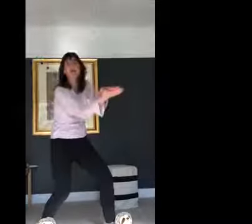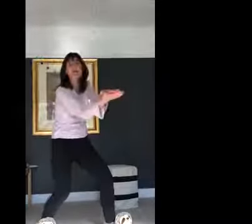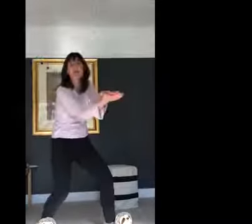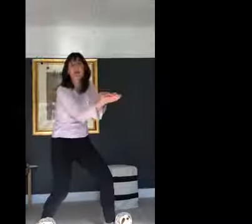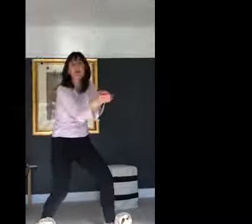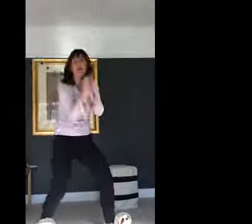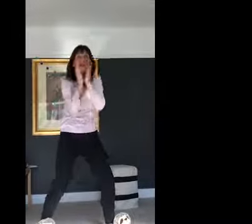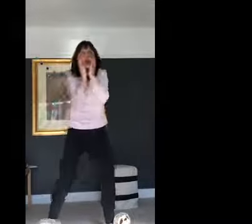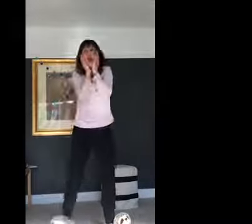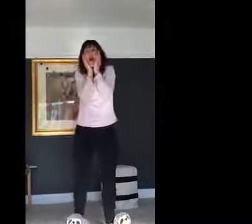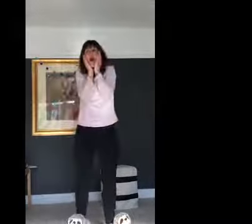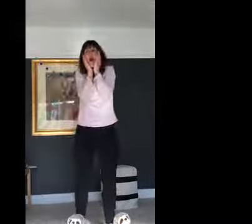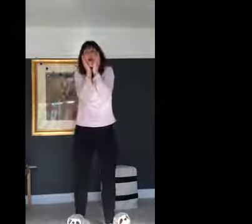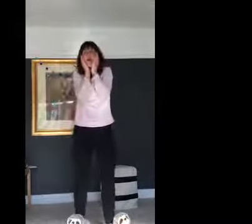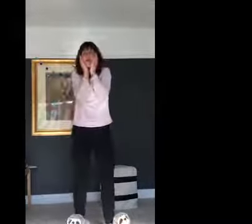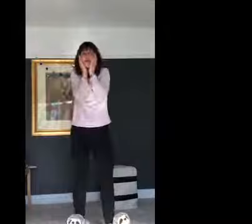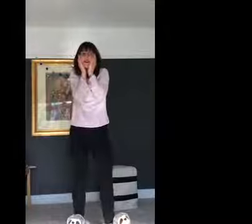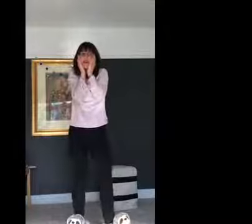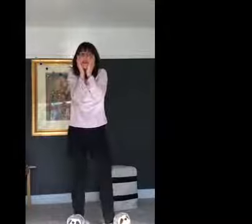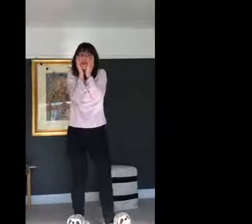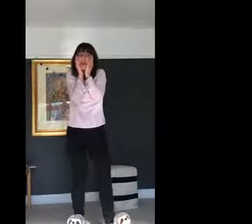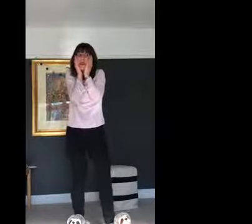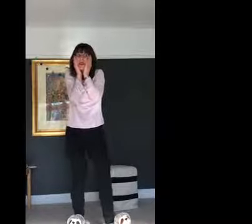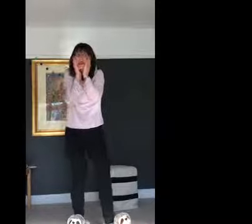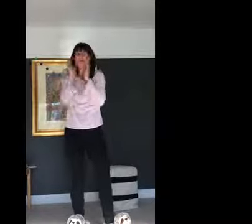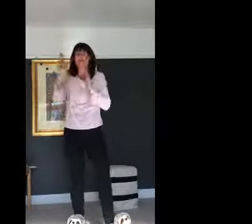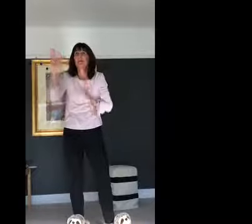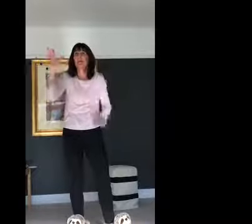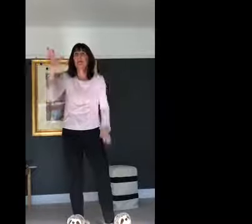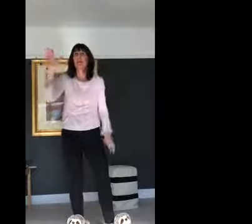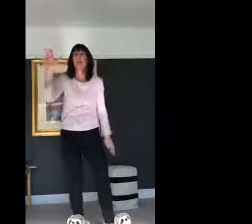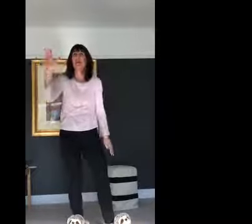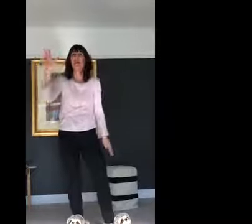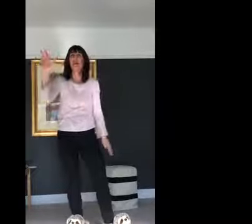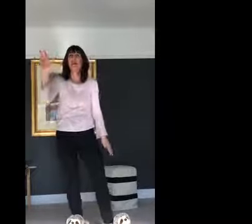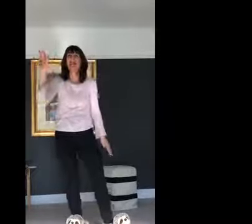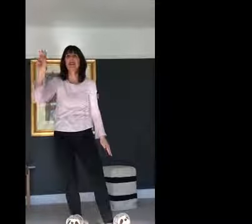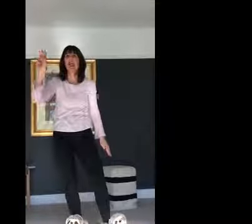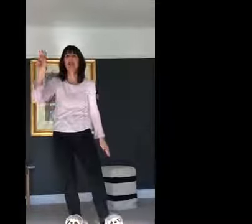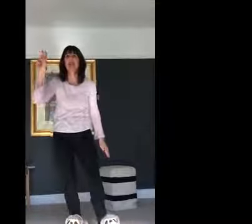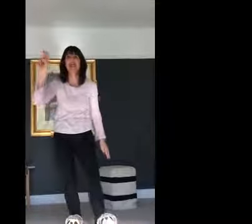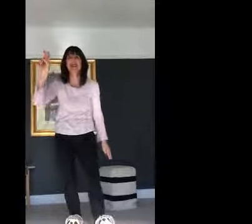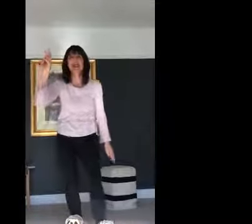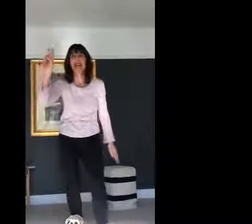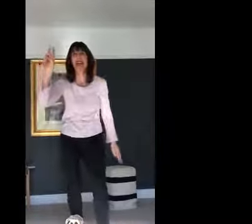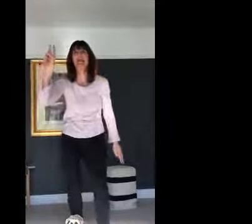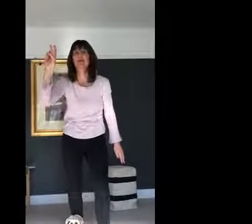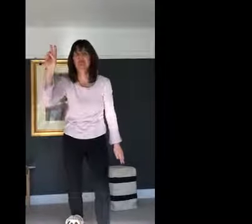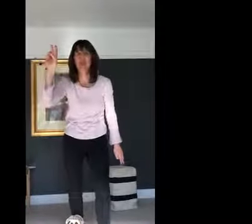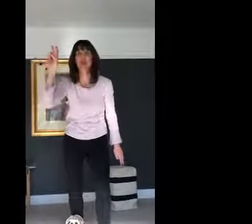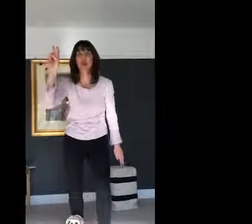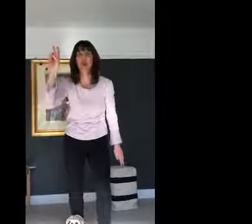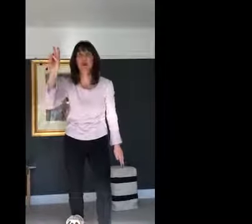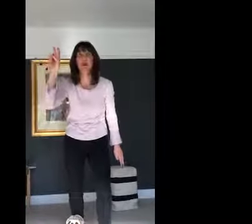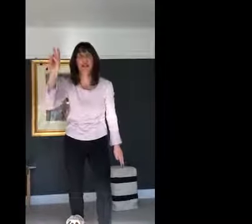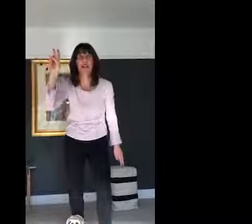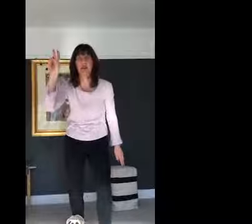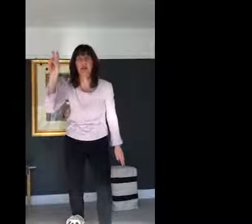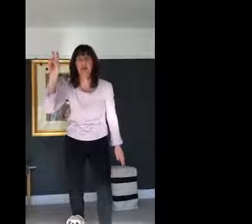goes the crocodile. Oh dear me. There were three monkeys, I'm afraid there's now just two. Are you ready to